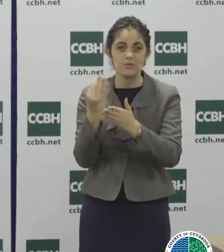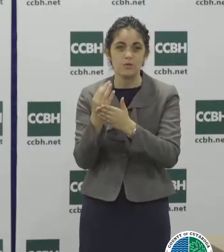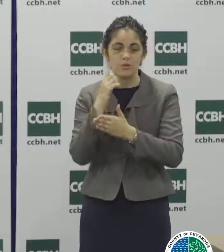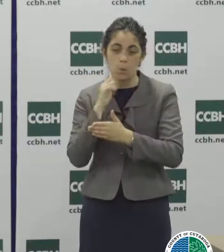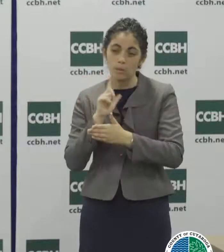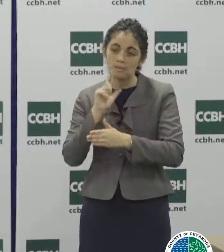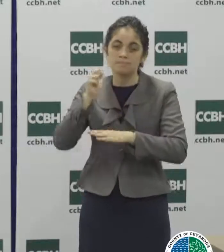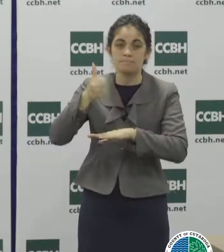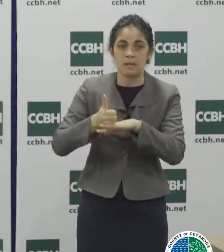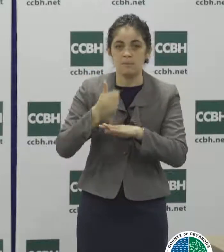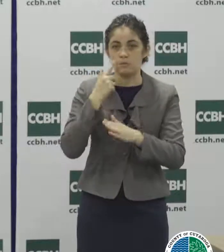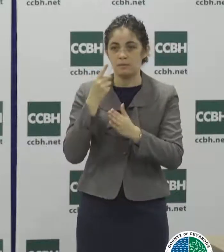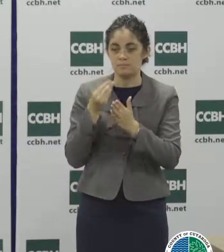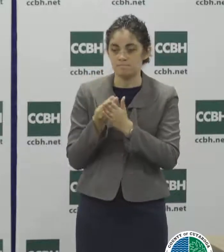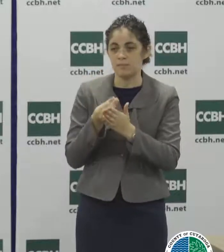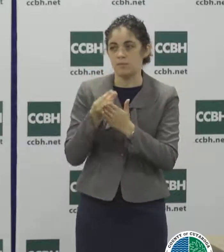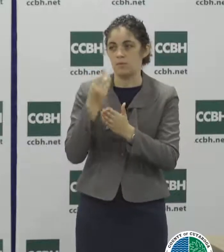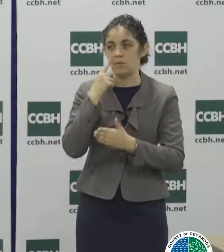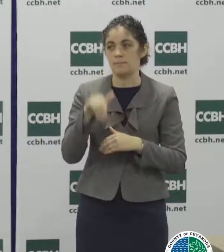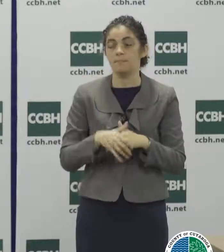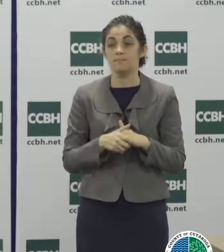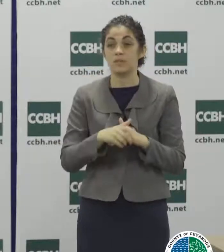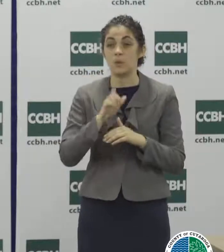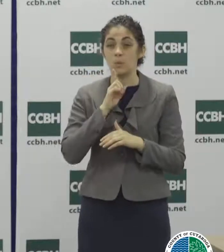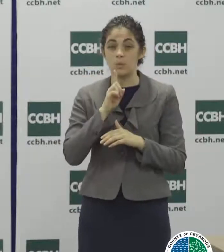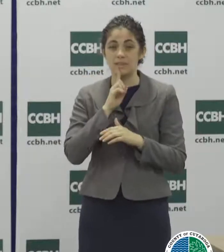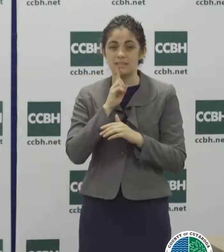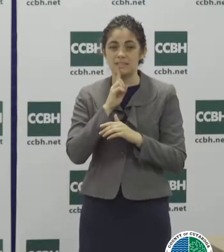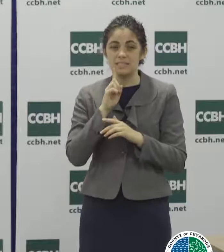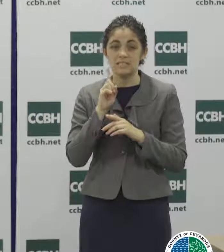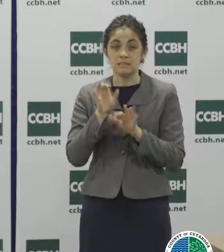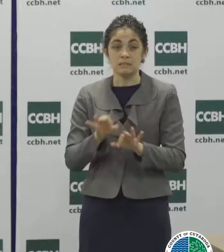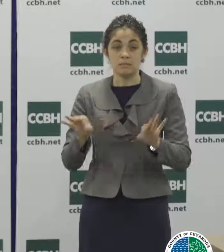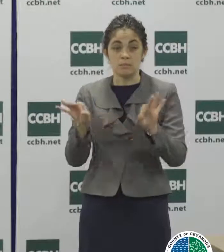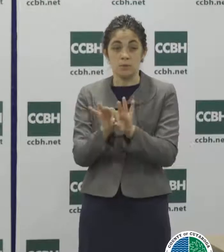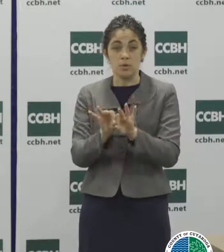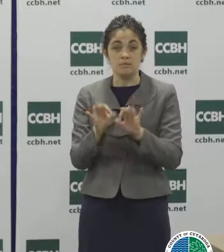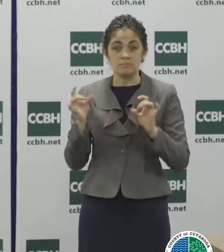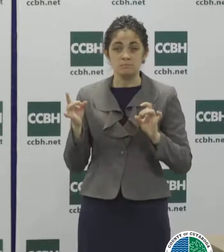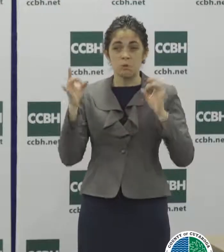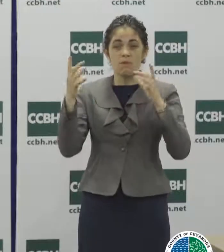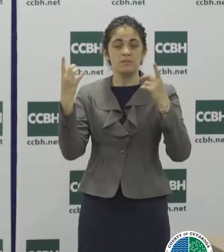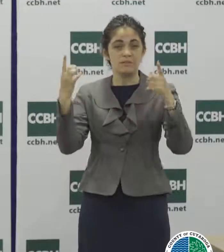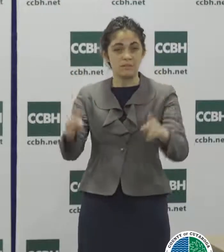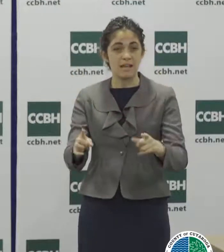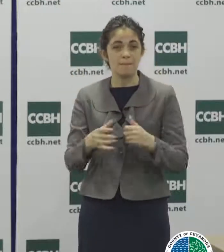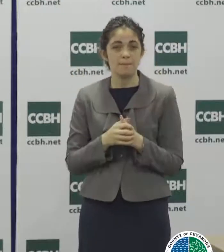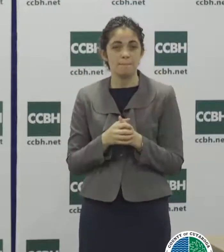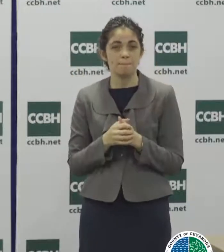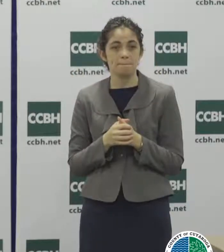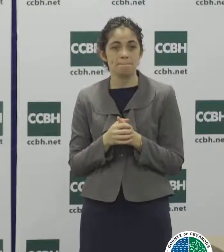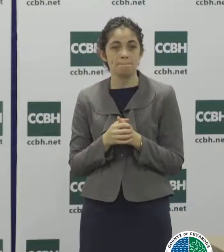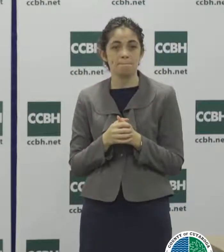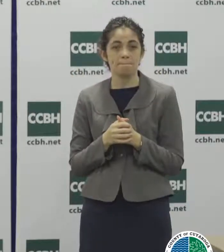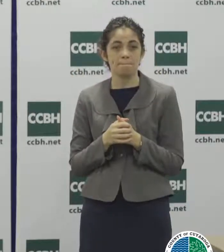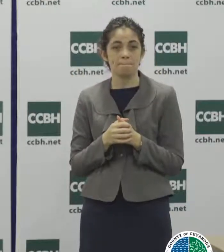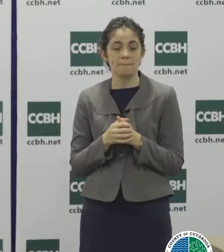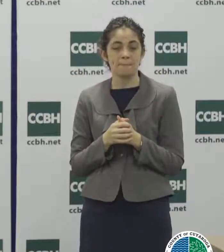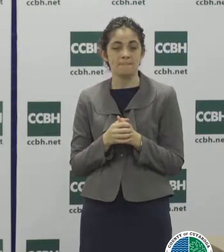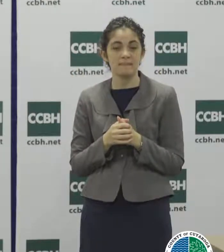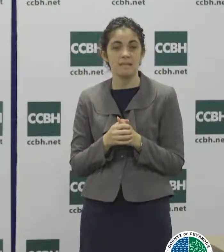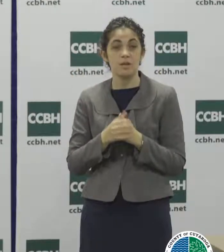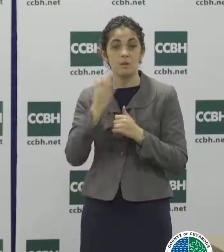this fund. The crisis has affected all of us. We hear a lot about people